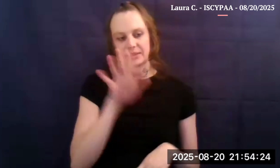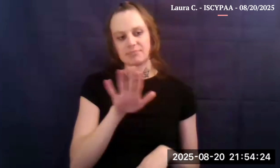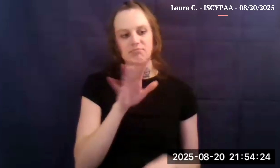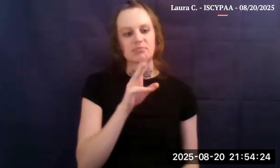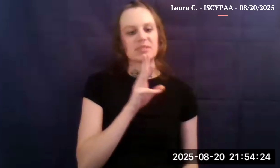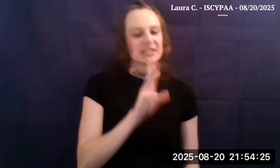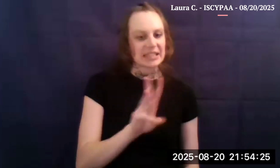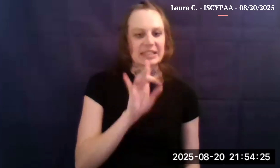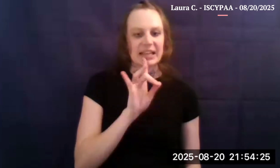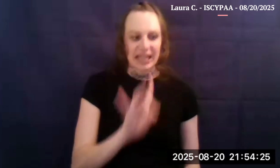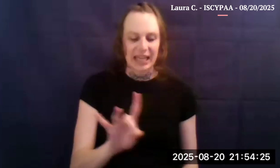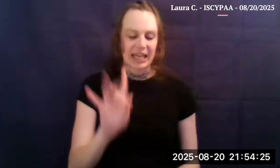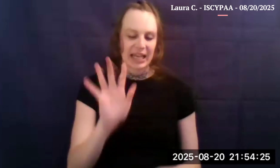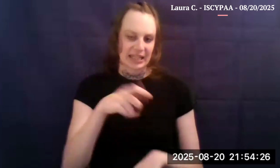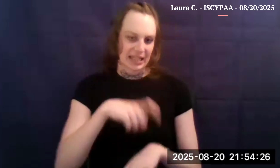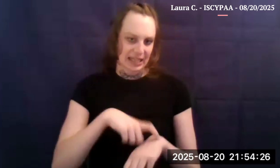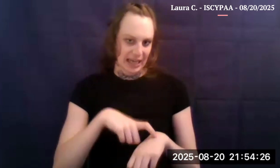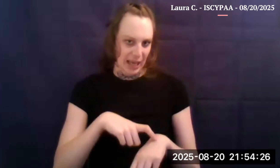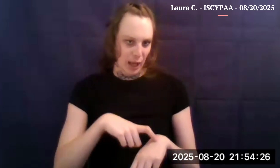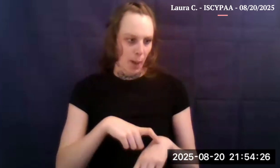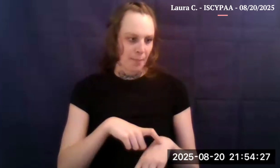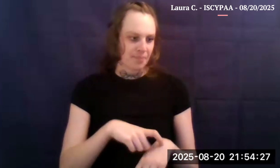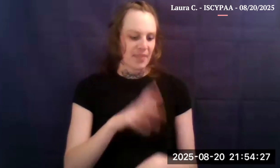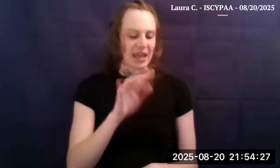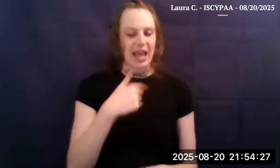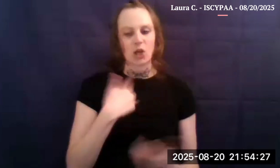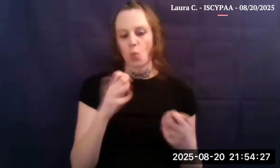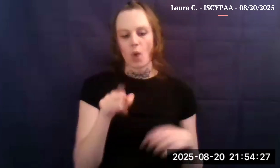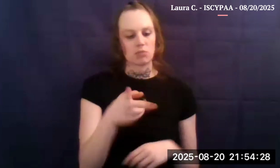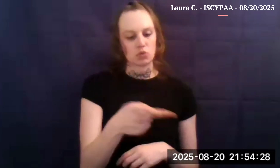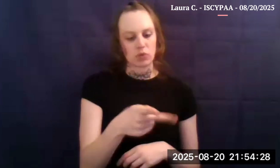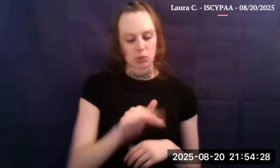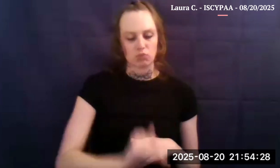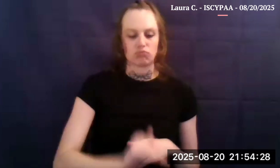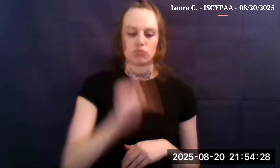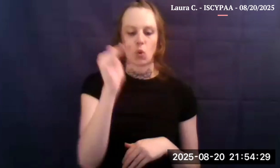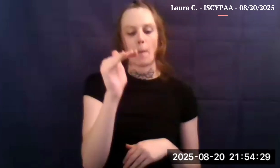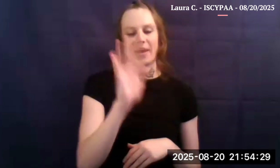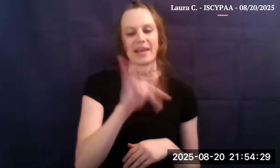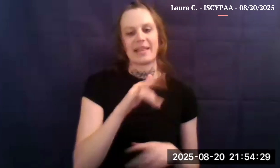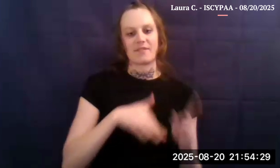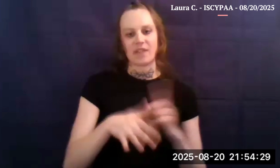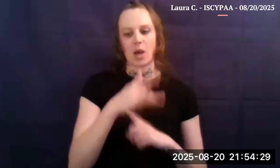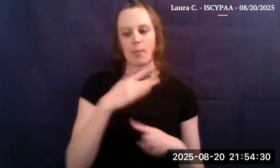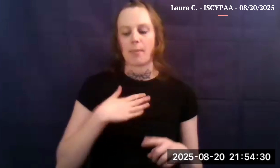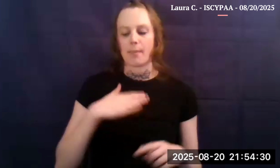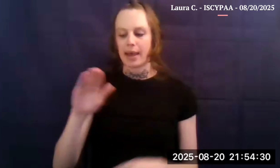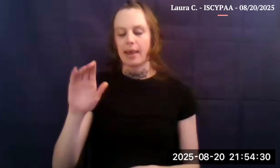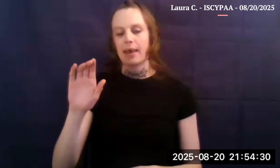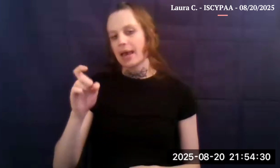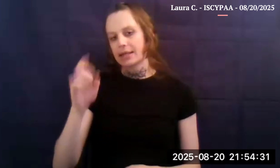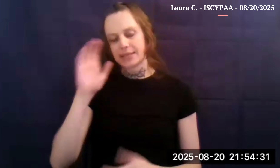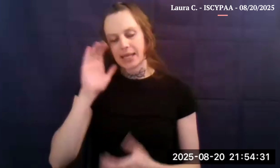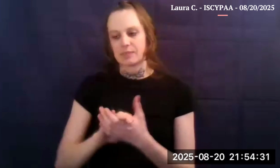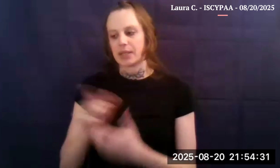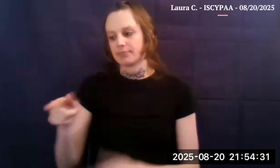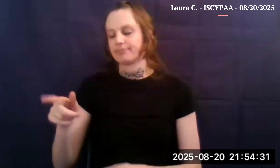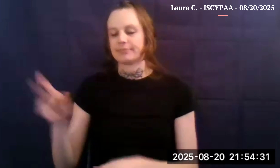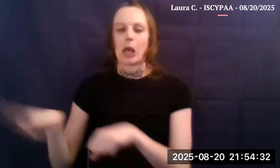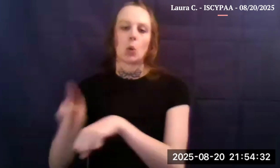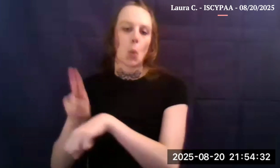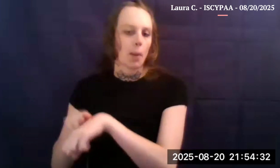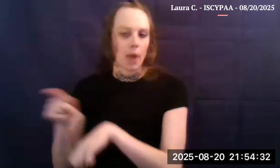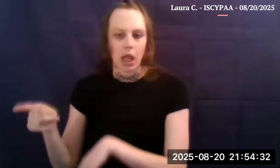grow up in this type of environment. And my husband's a normie, or my ex-husband's a normie. So, like, at the time, I